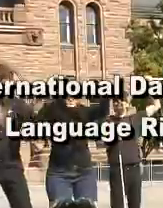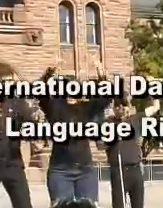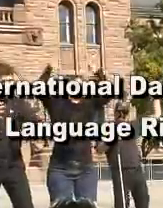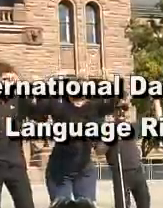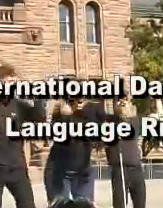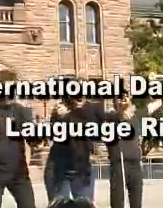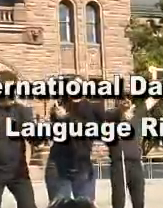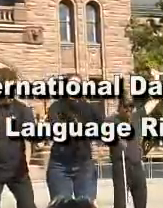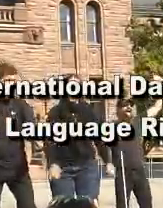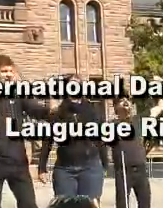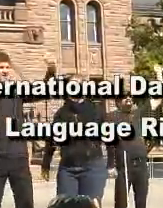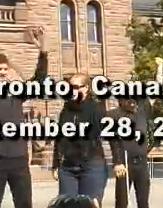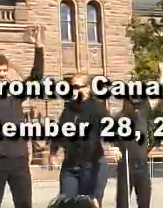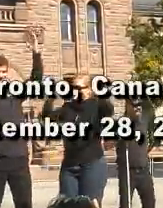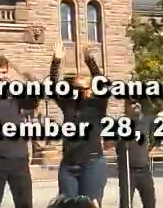Let's shackle our hands now.